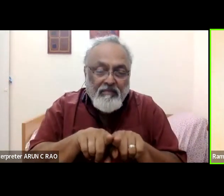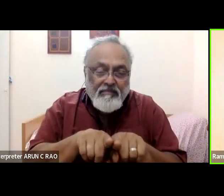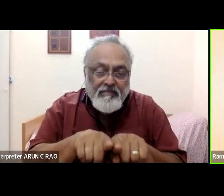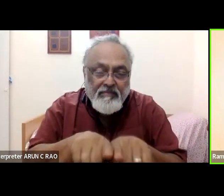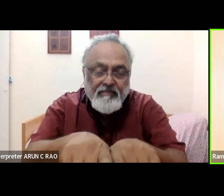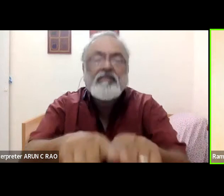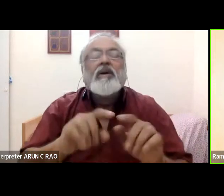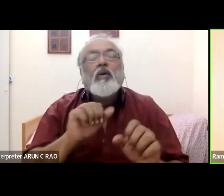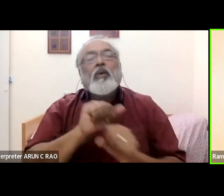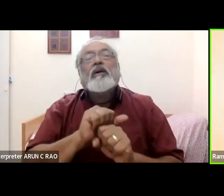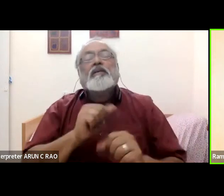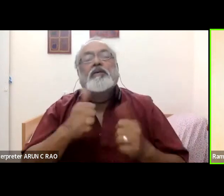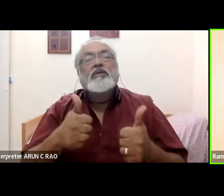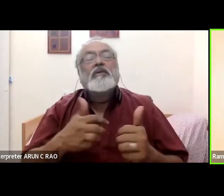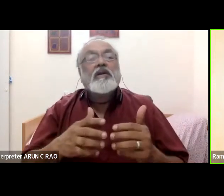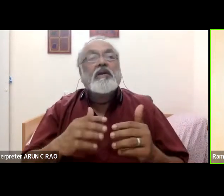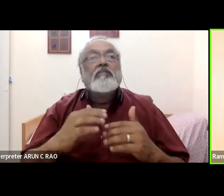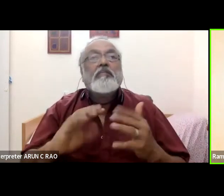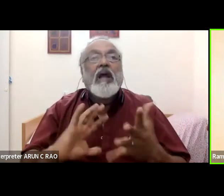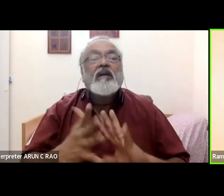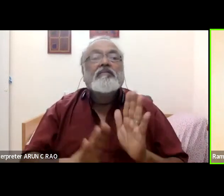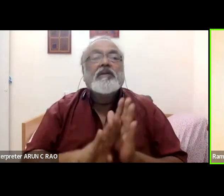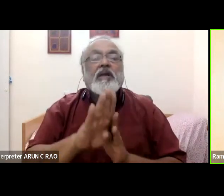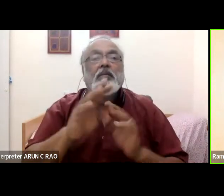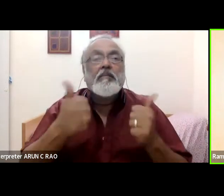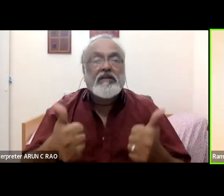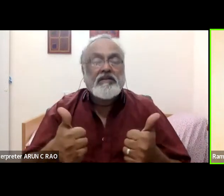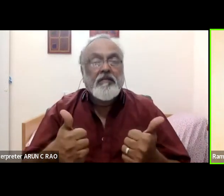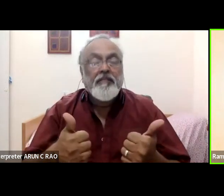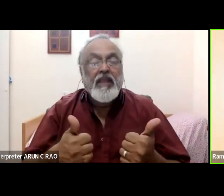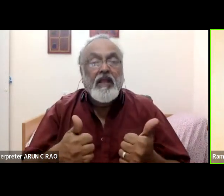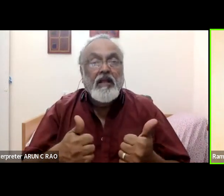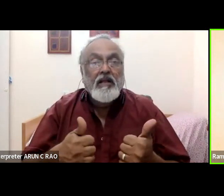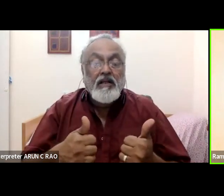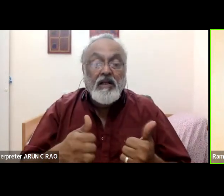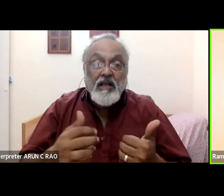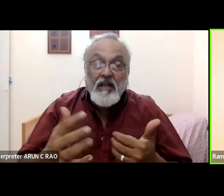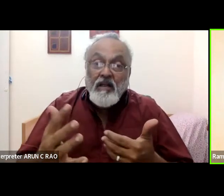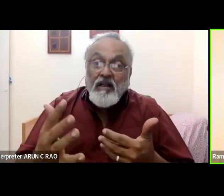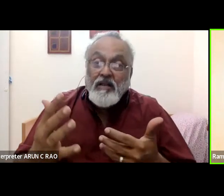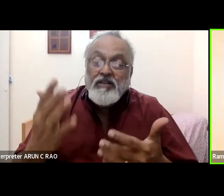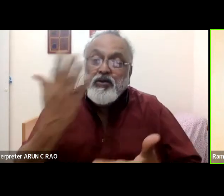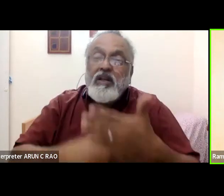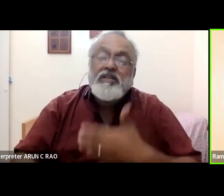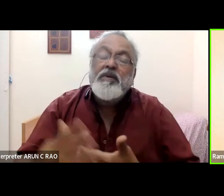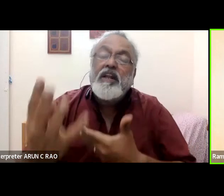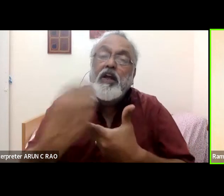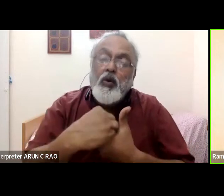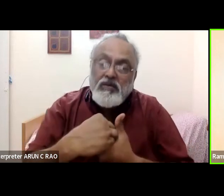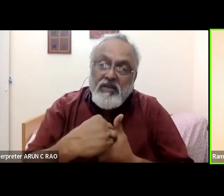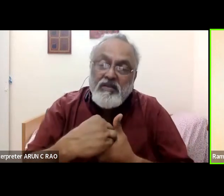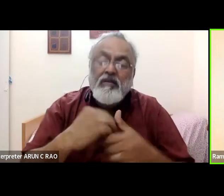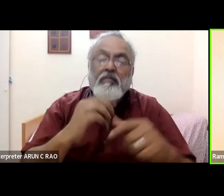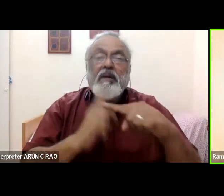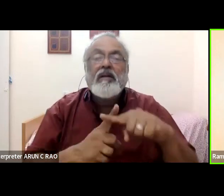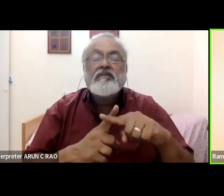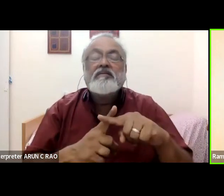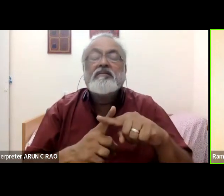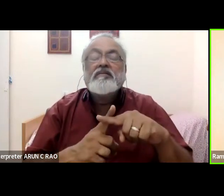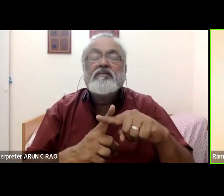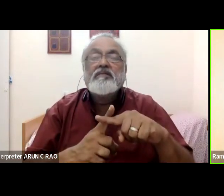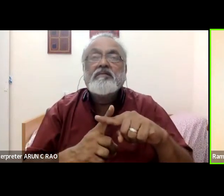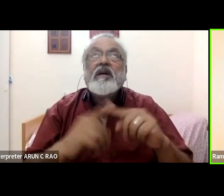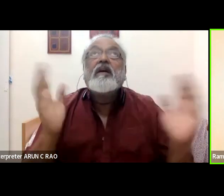is disability inclusion in climate financing. Increasingly, if you see, a lot of persons